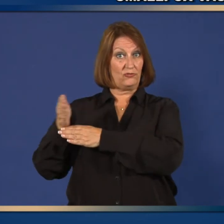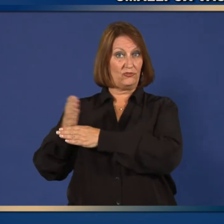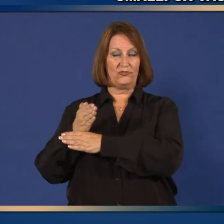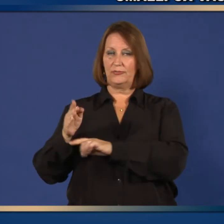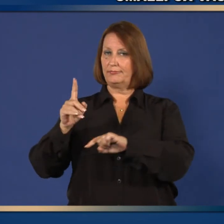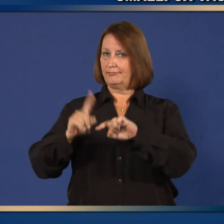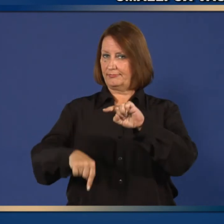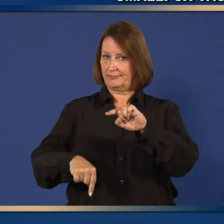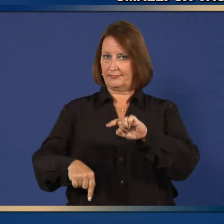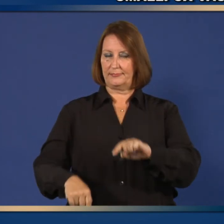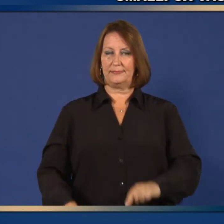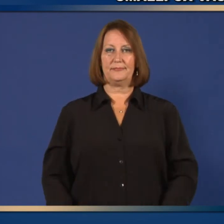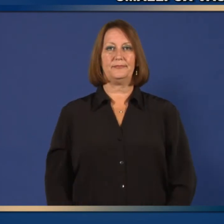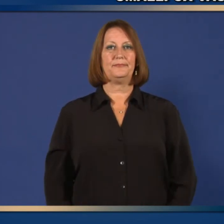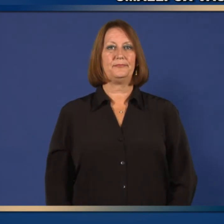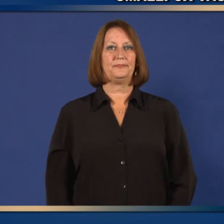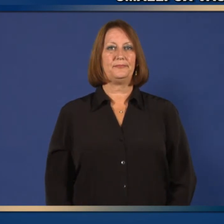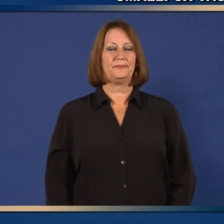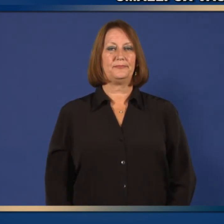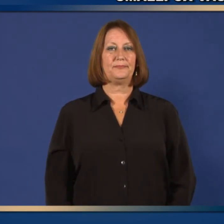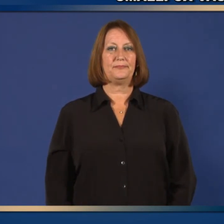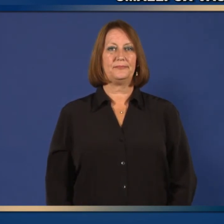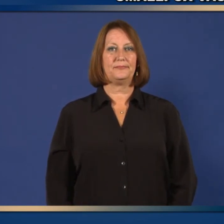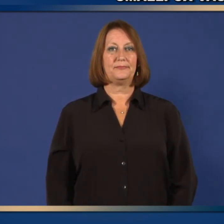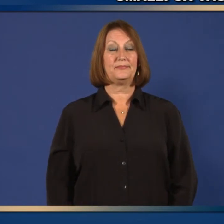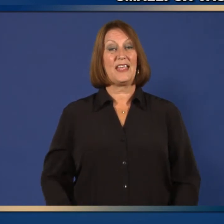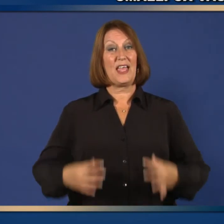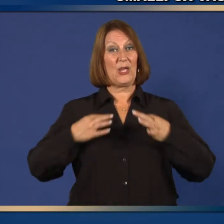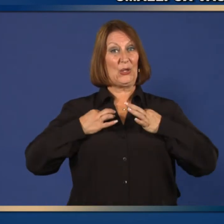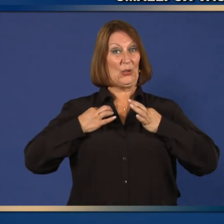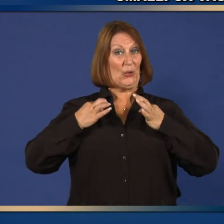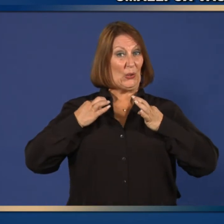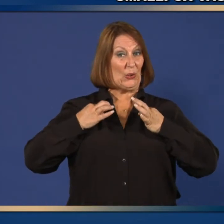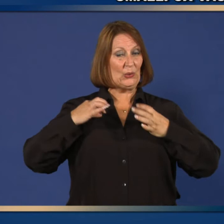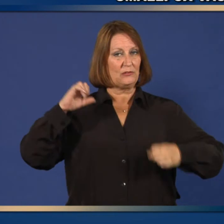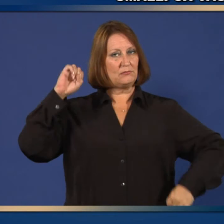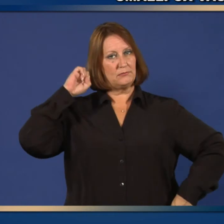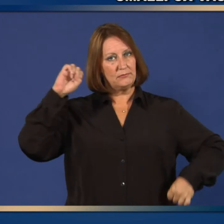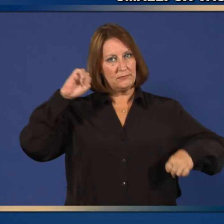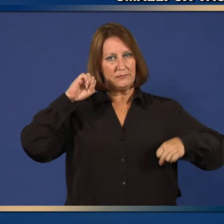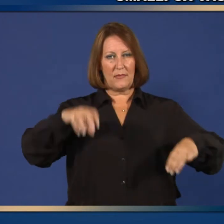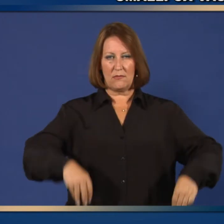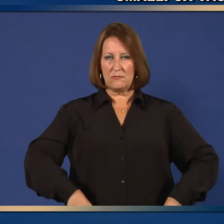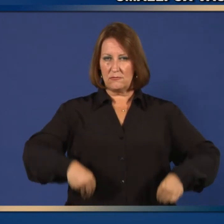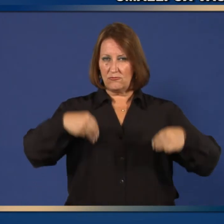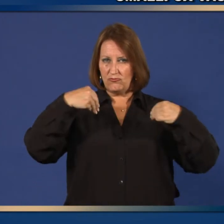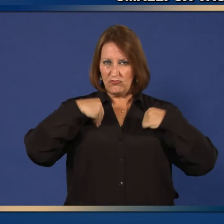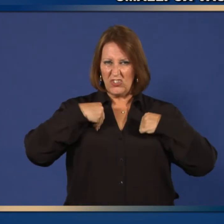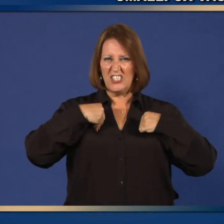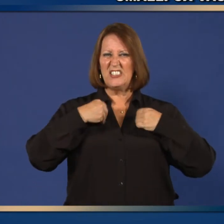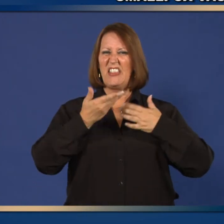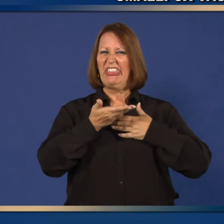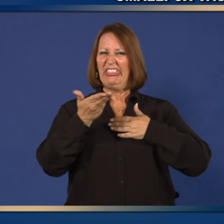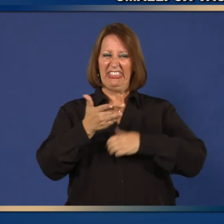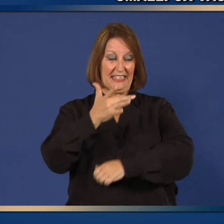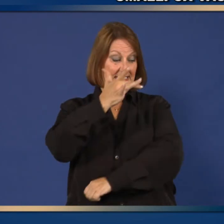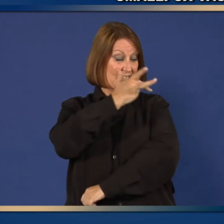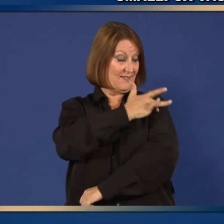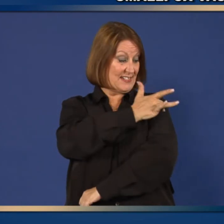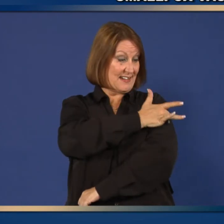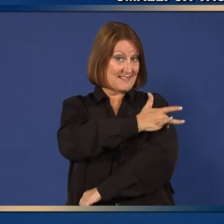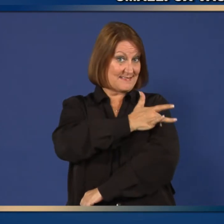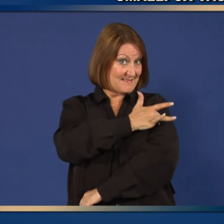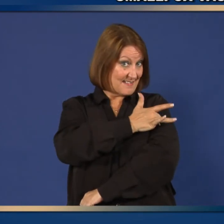Do your own laundry. Use a separate laundry hamper for clothes,